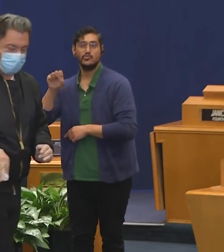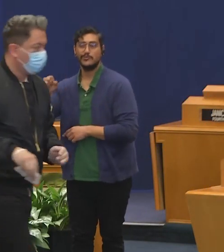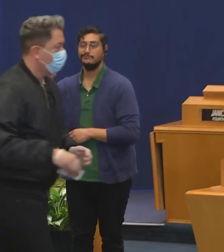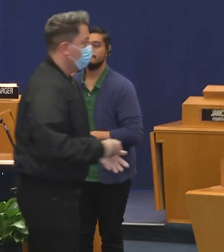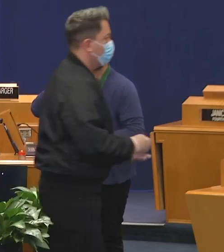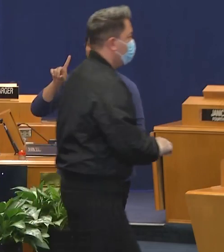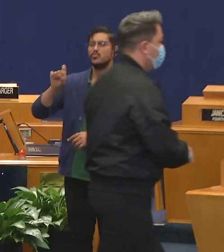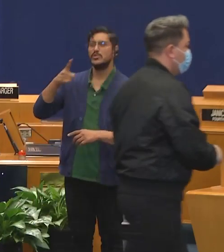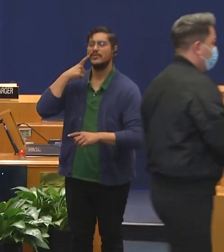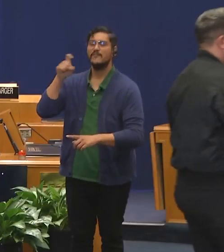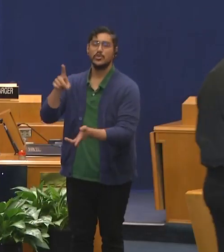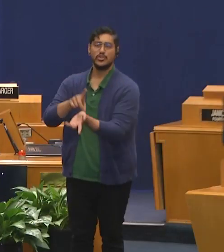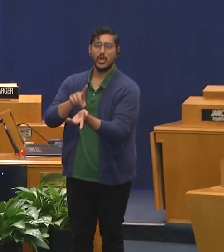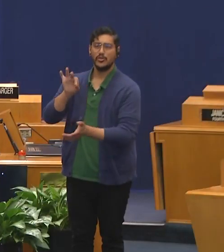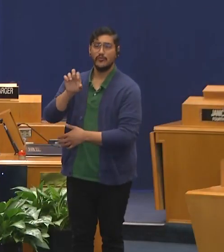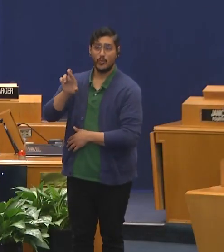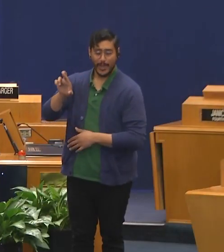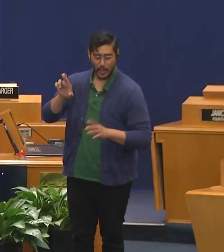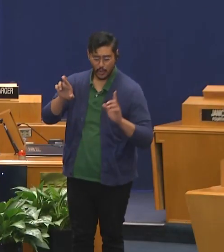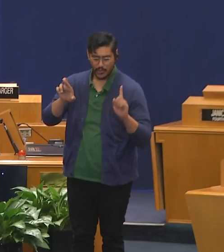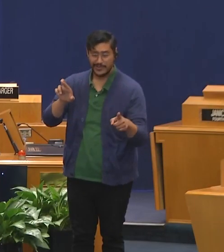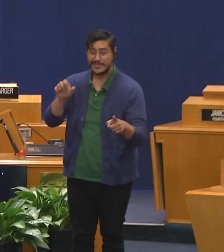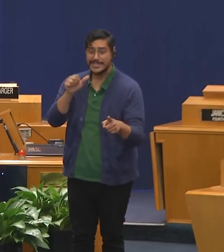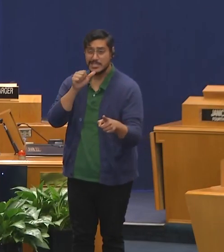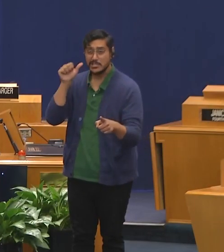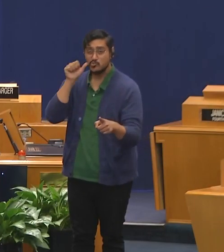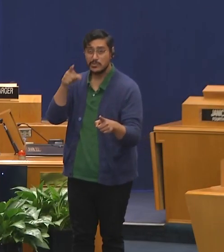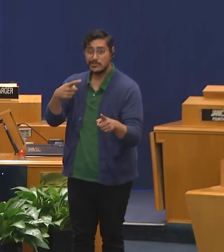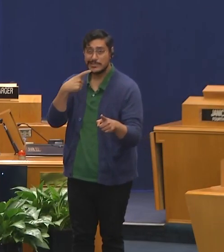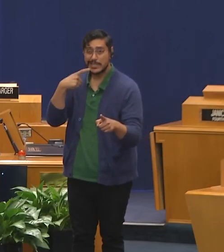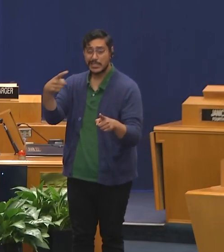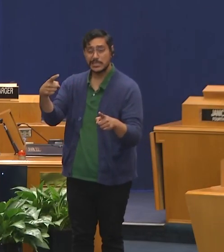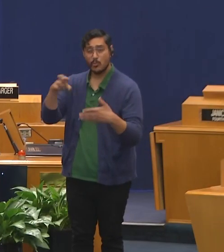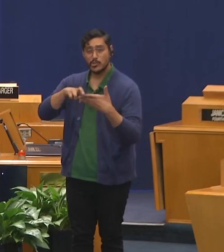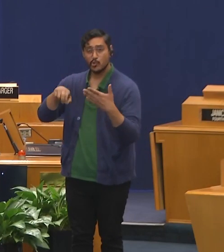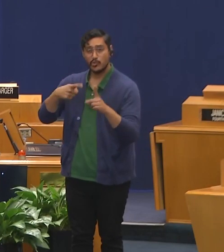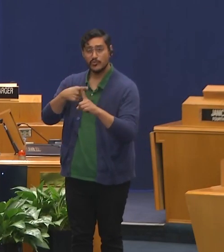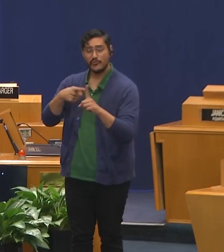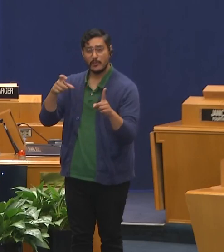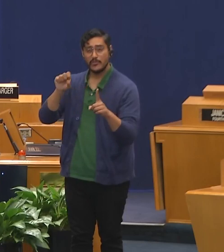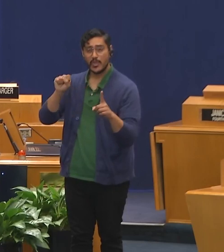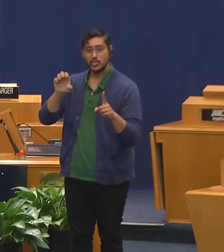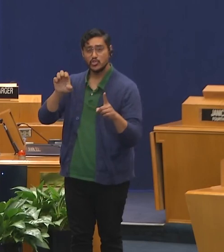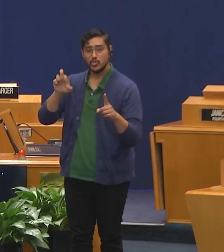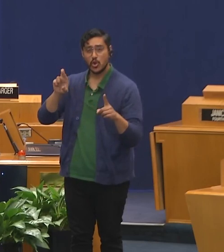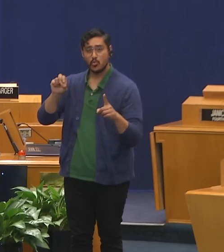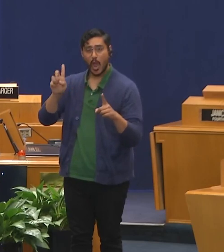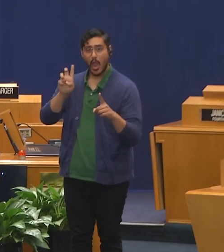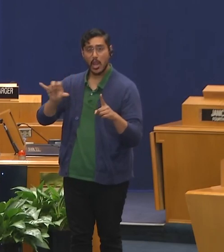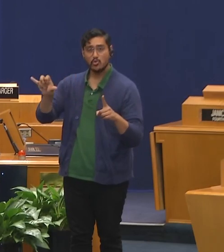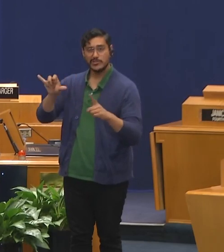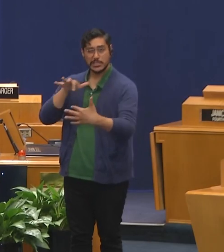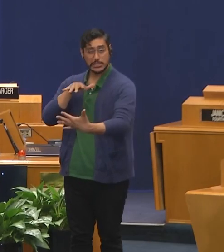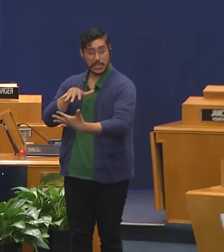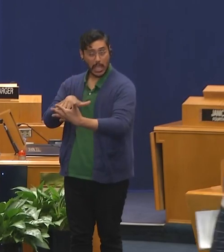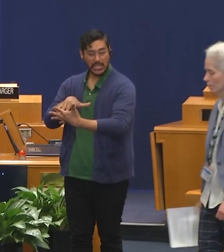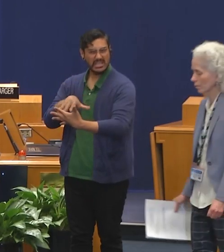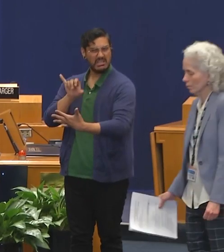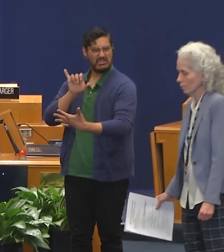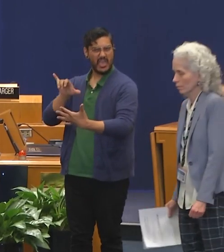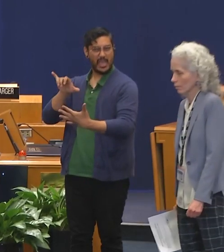Dr. Ferrer. Yesterday, you noted that the results of the county serology study would be announced early next week, though